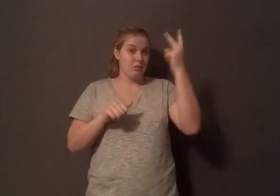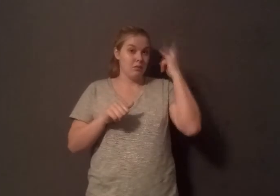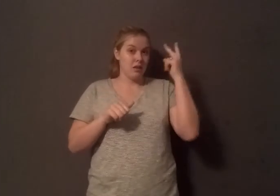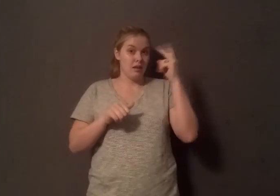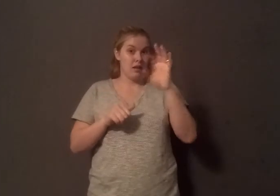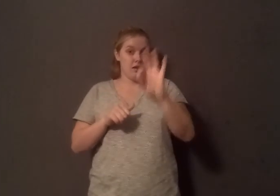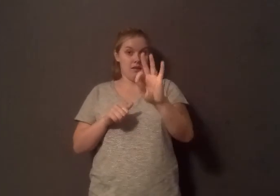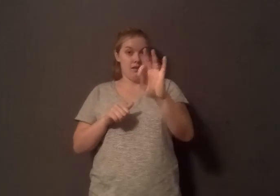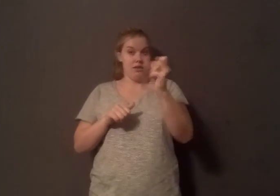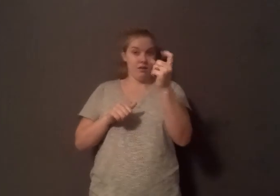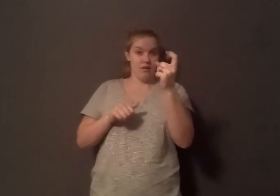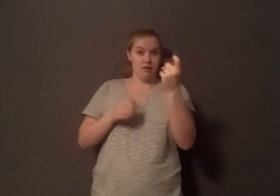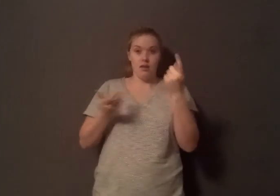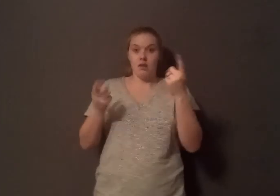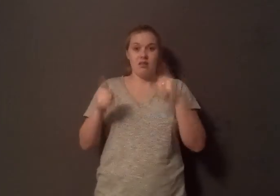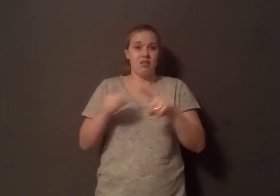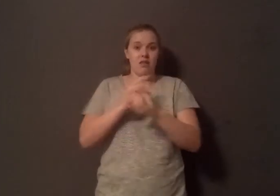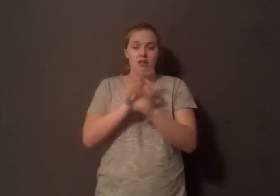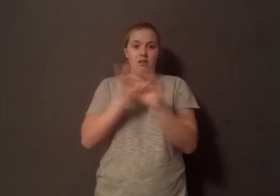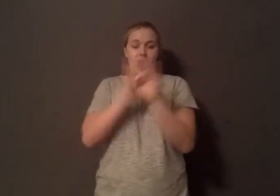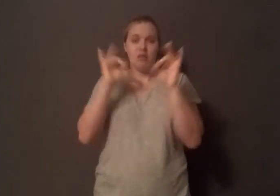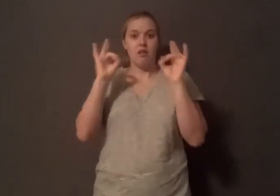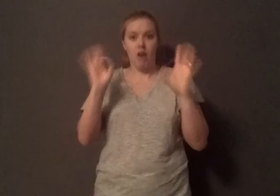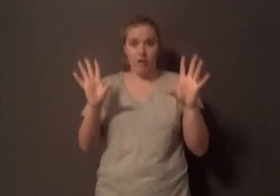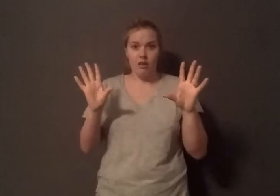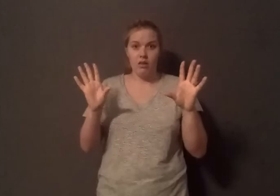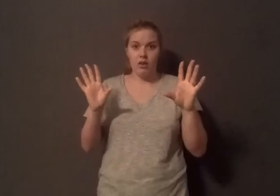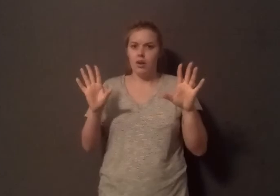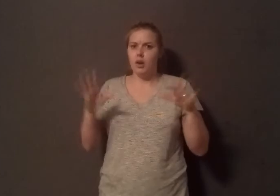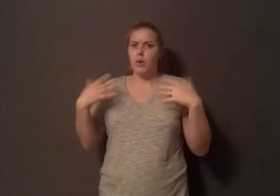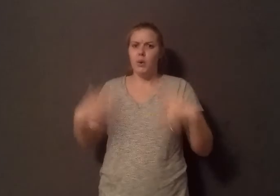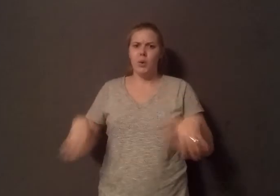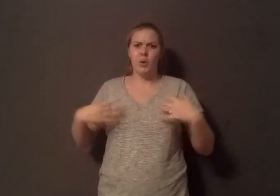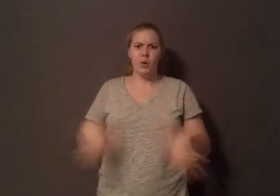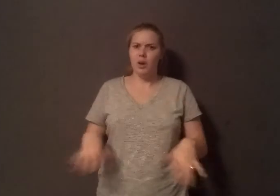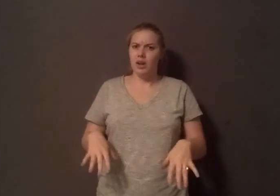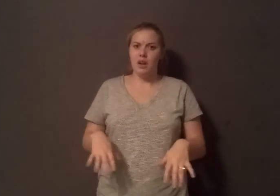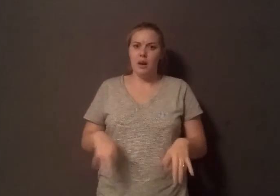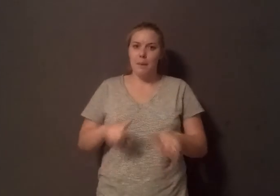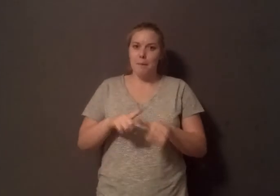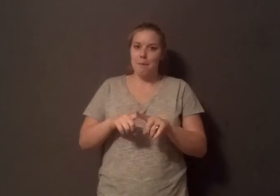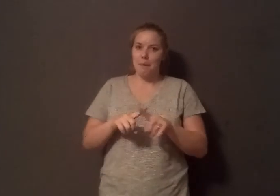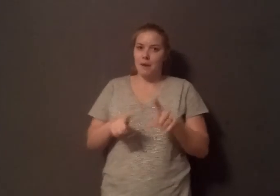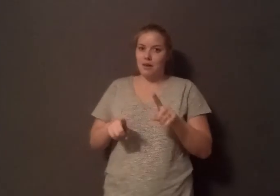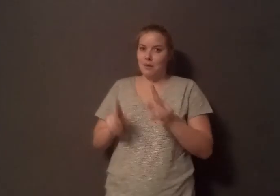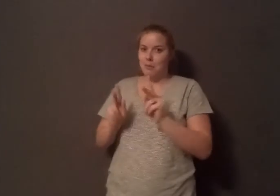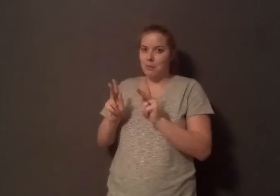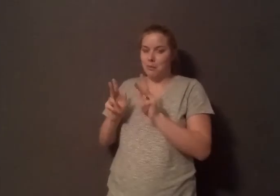terrorist organization killing 3,000 people a year, we would be all over it. The antibiotic-resistant bacteria